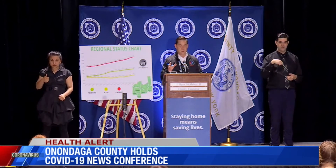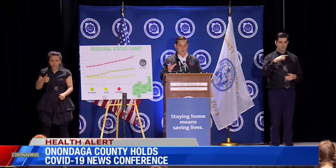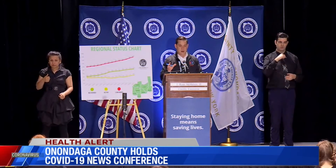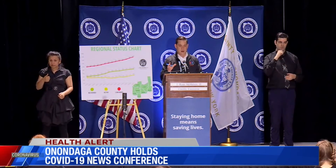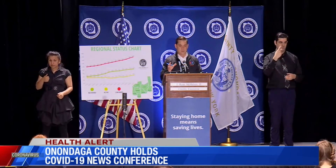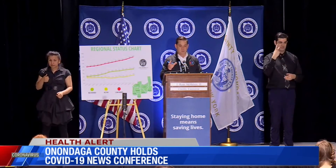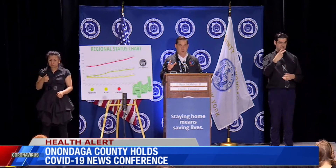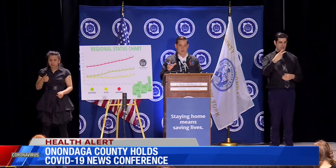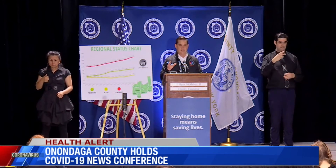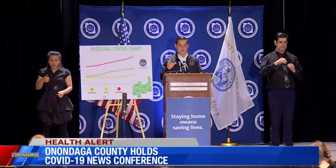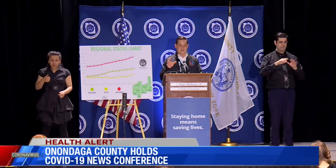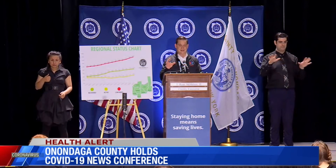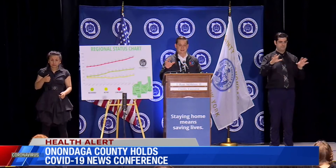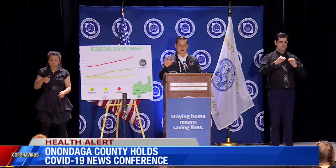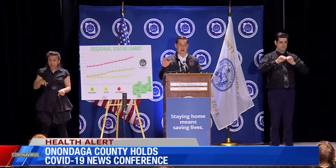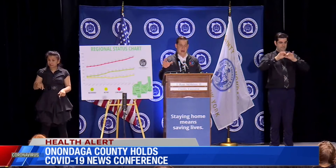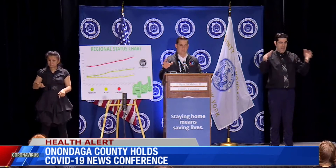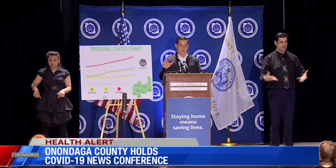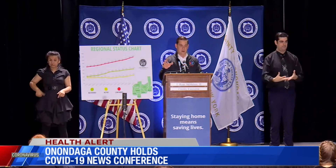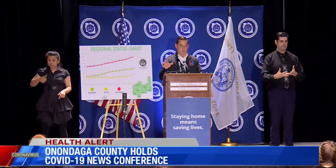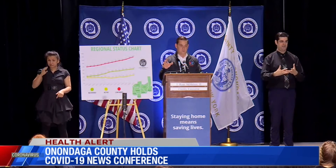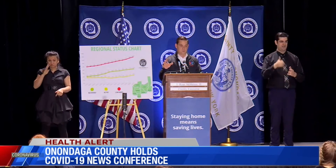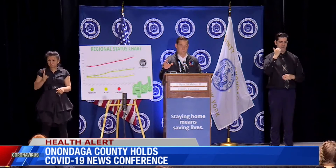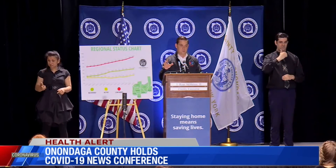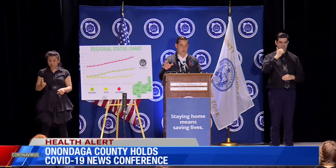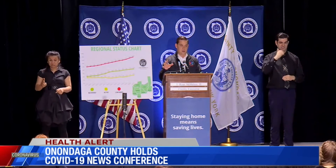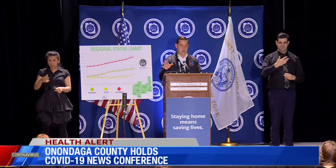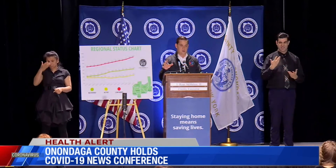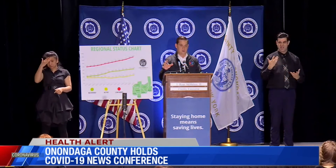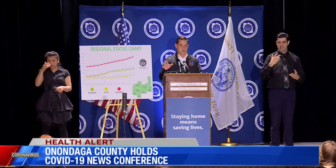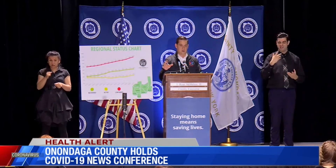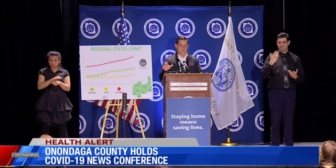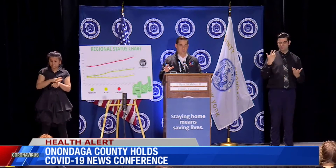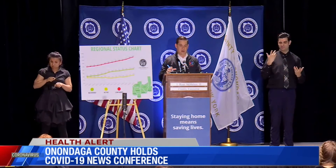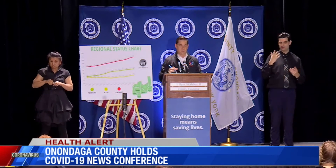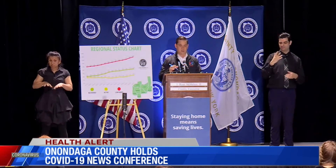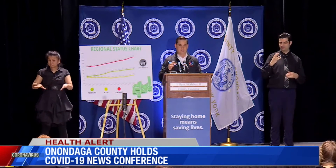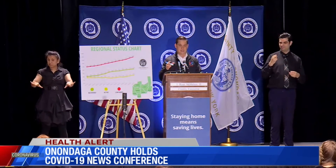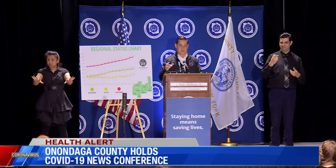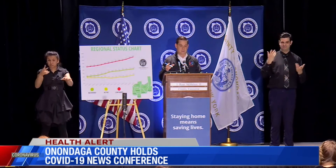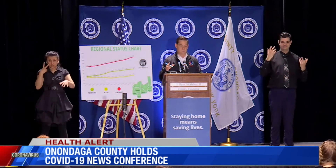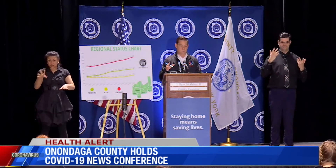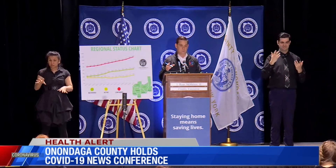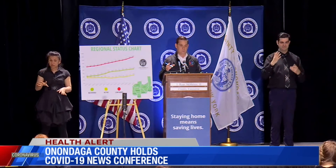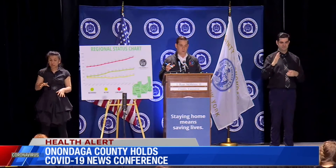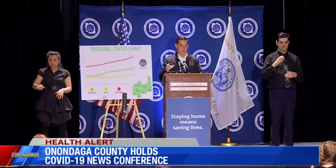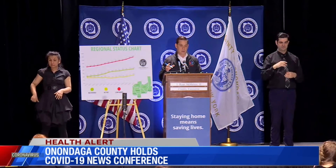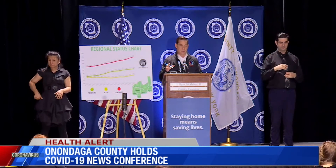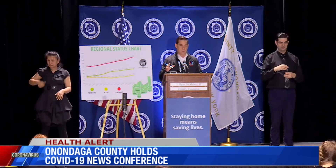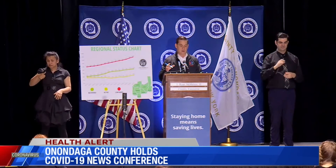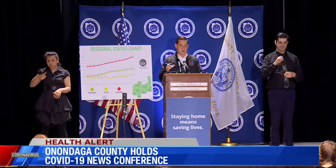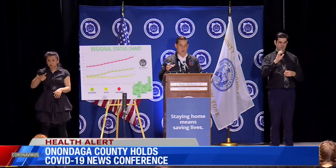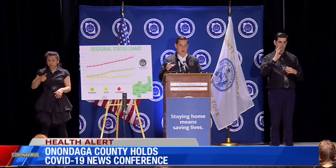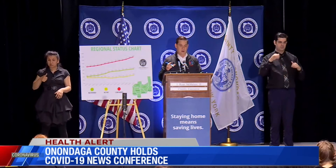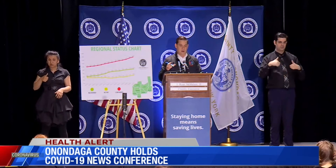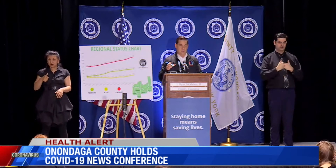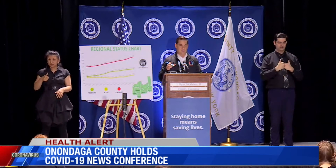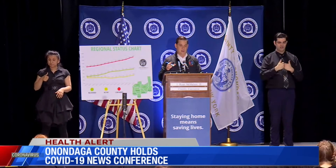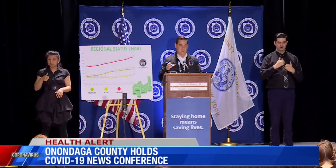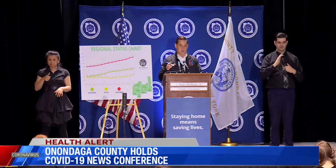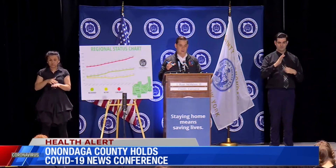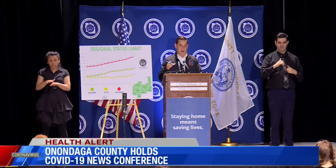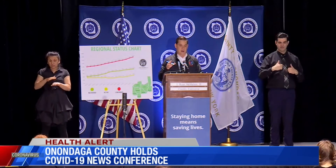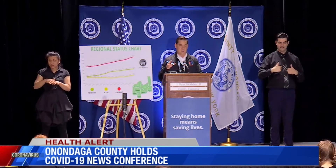see. But there are things that are going to happen in life, and you're going to be challenged and tested. And